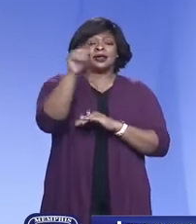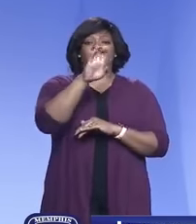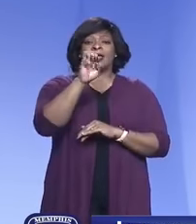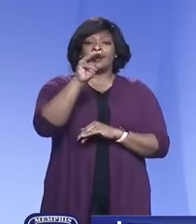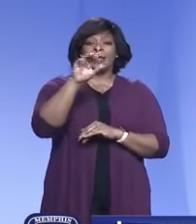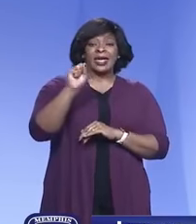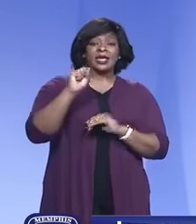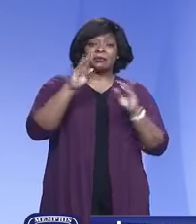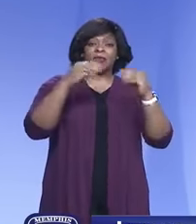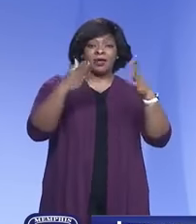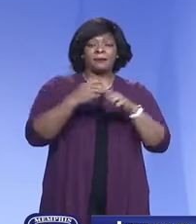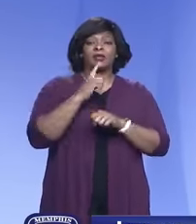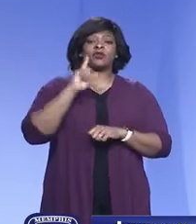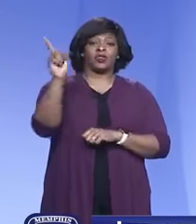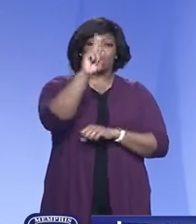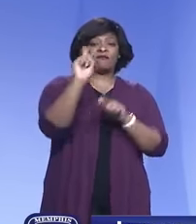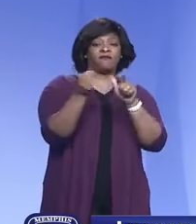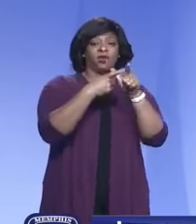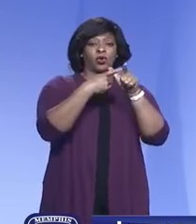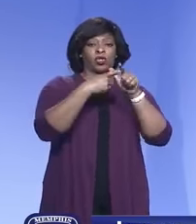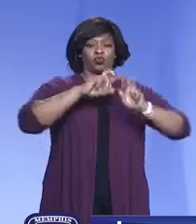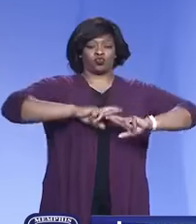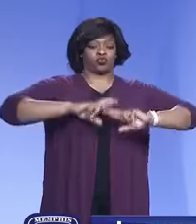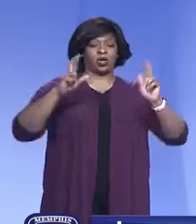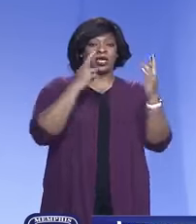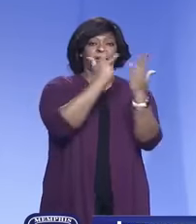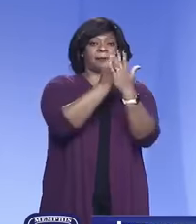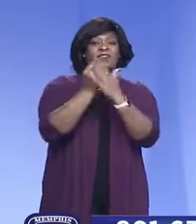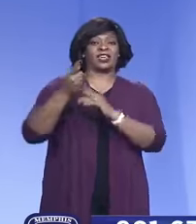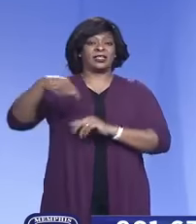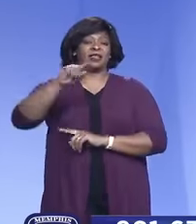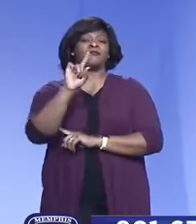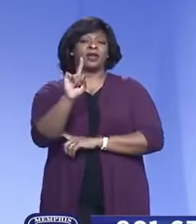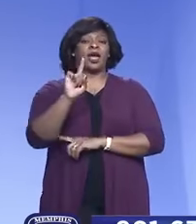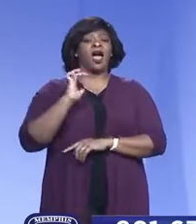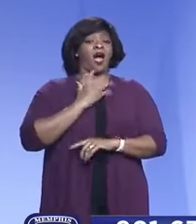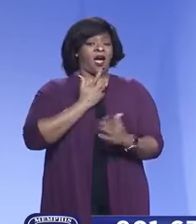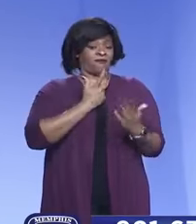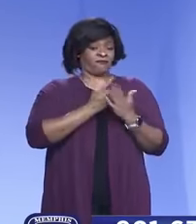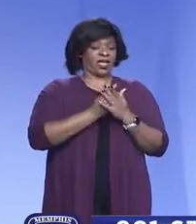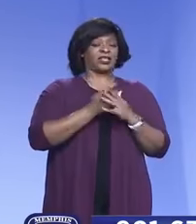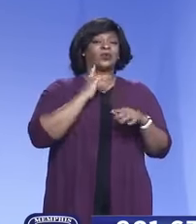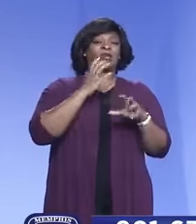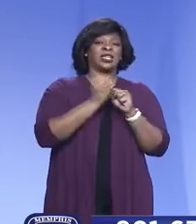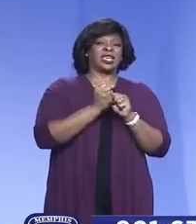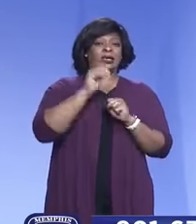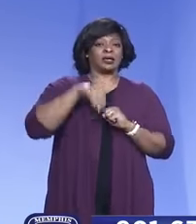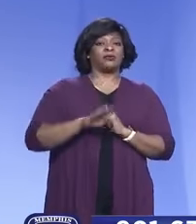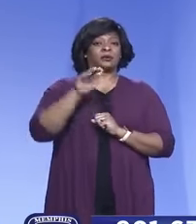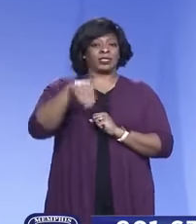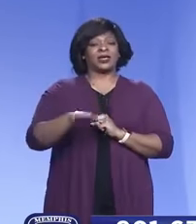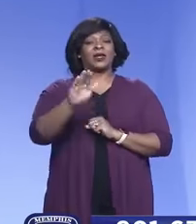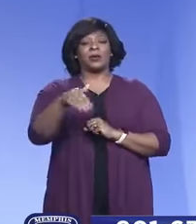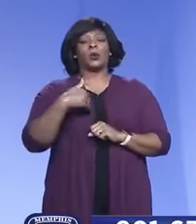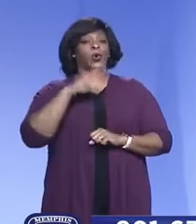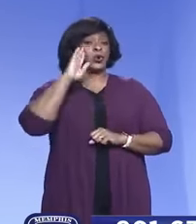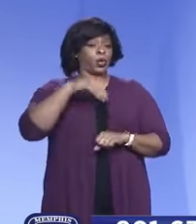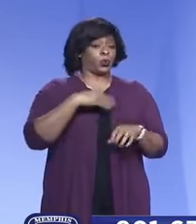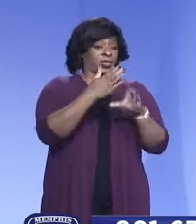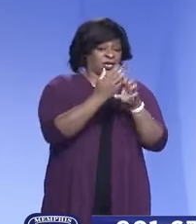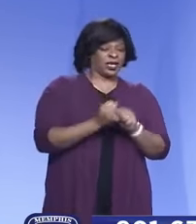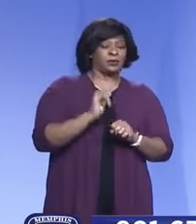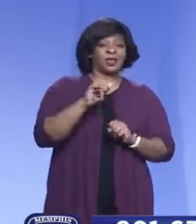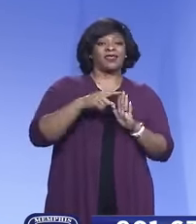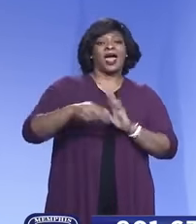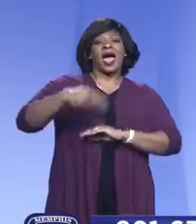make sure that they're first in line. We will receive our vaccine in dribs and drabs, so we know that, and so we'll be working to get